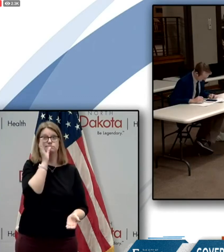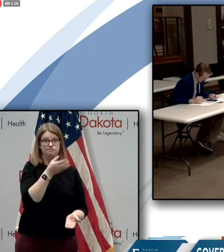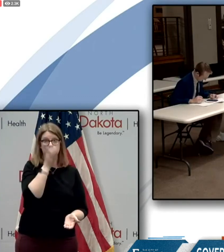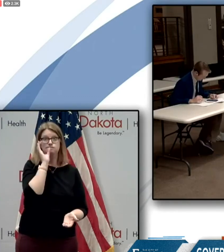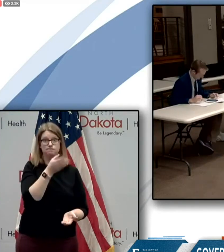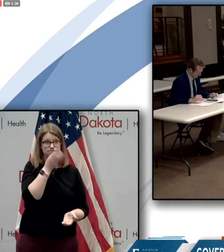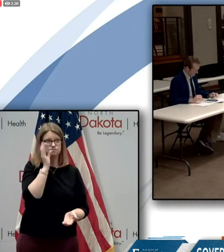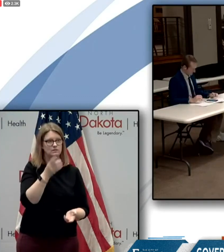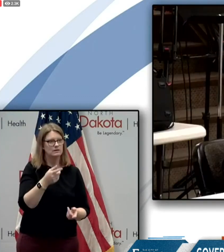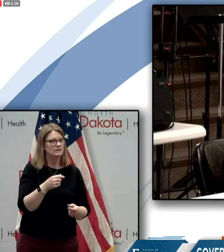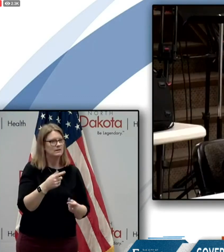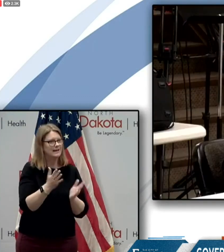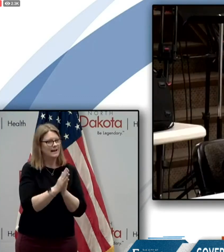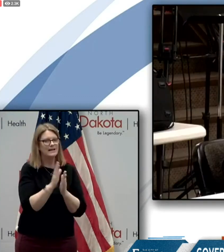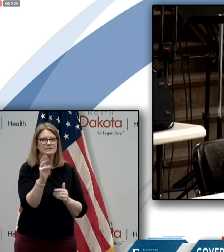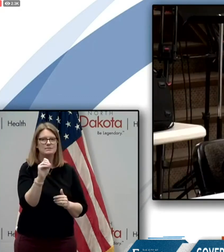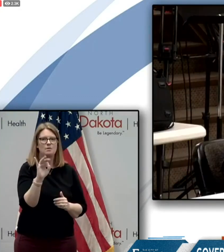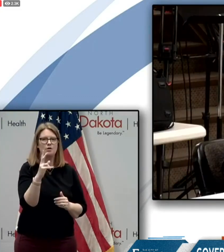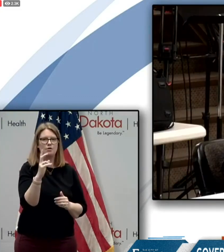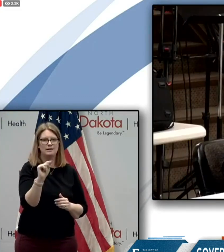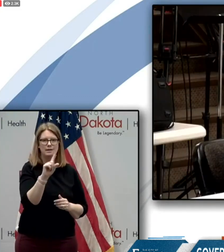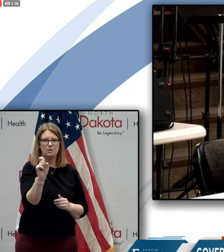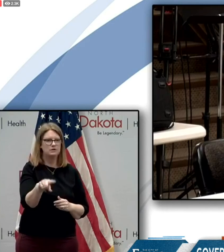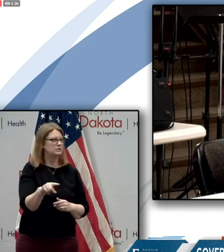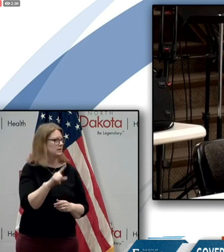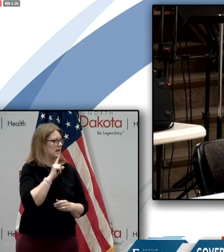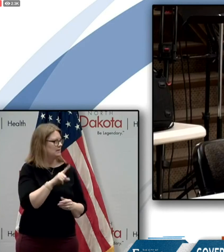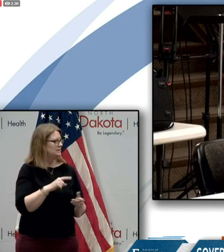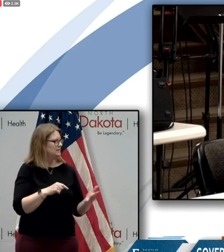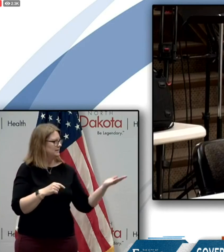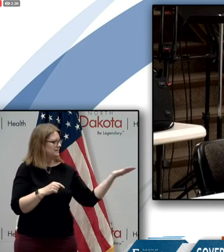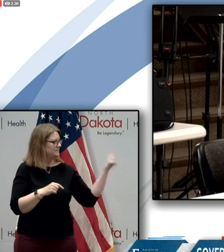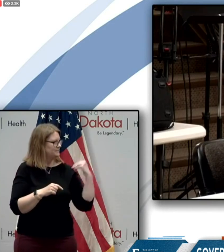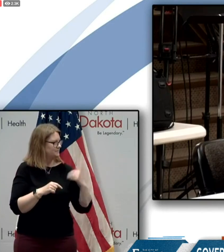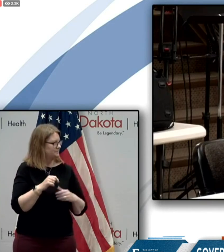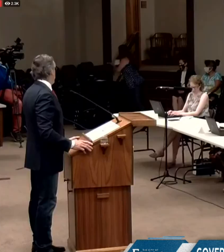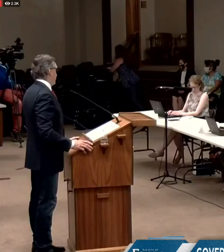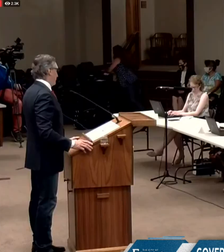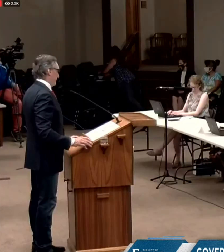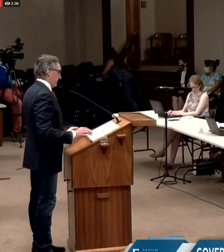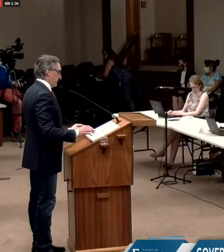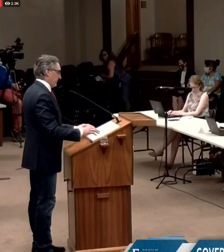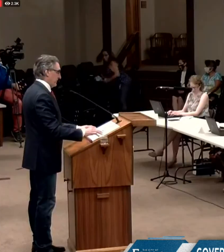can I ask Margaret a question? Absolutely. Margaret?